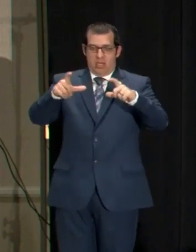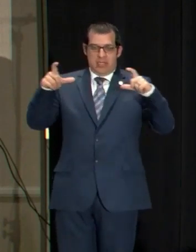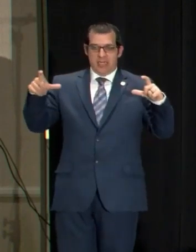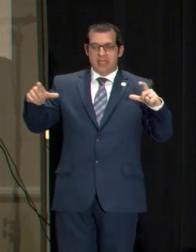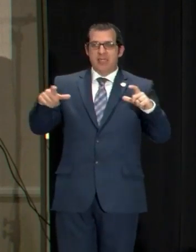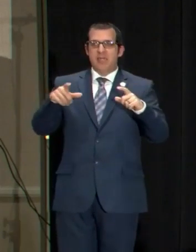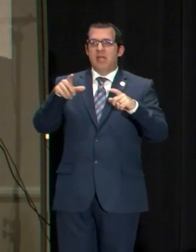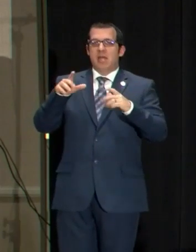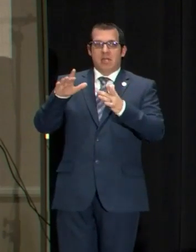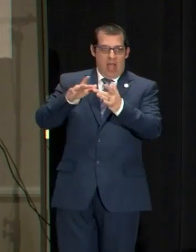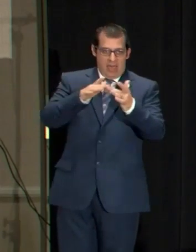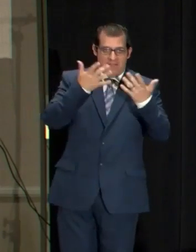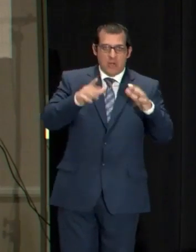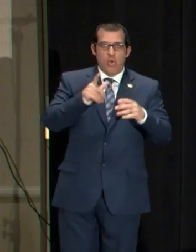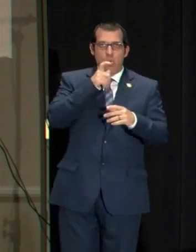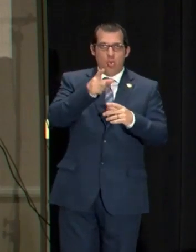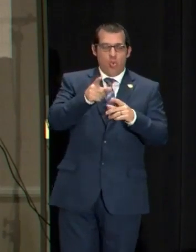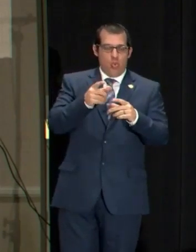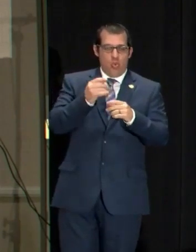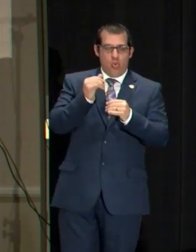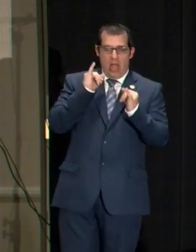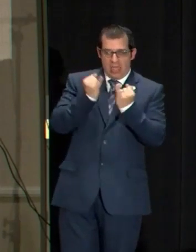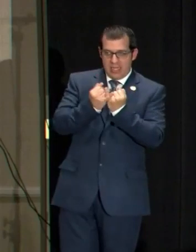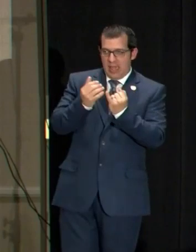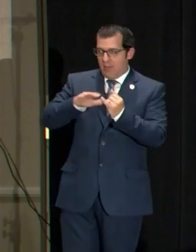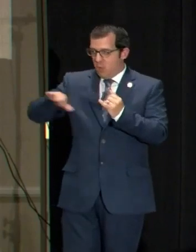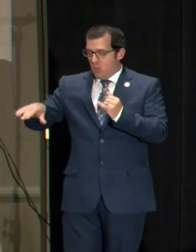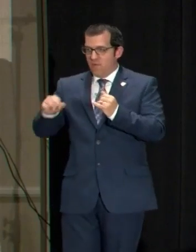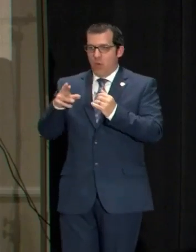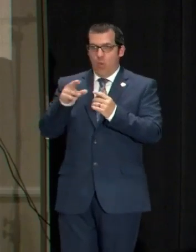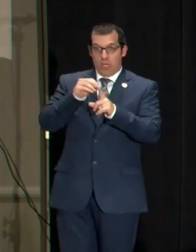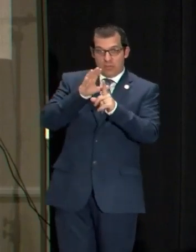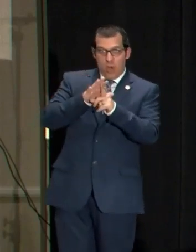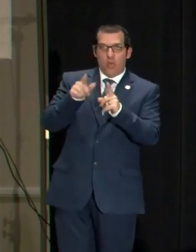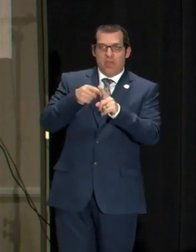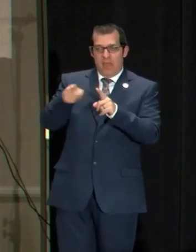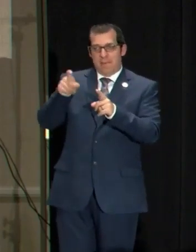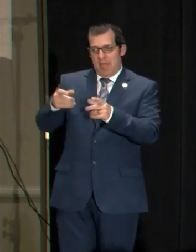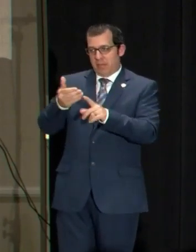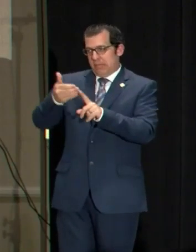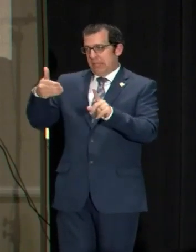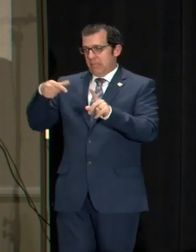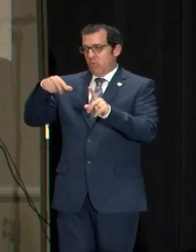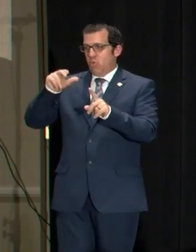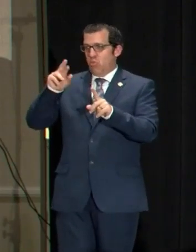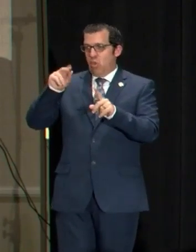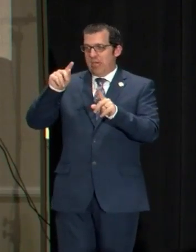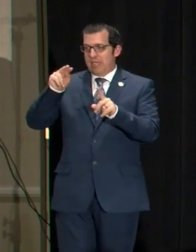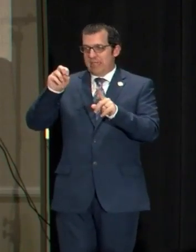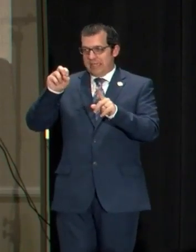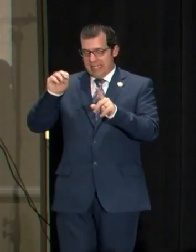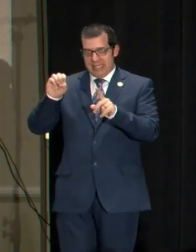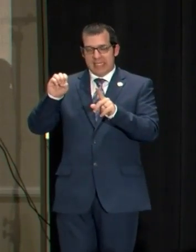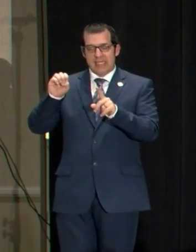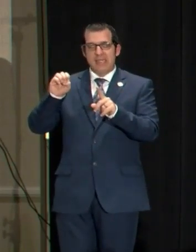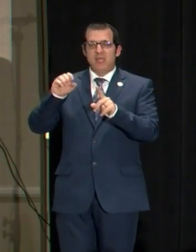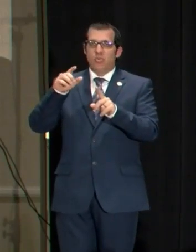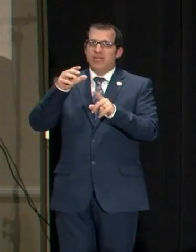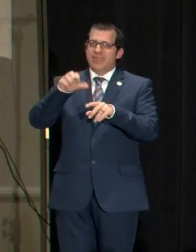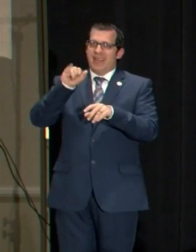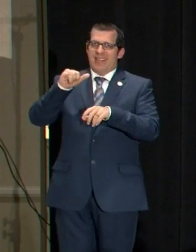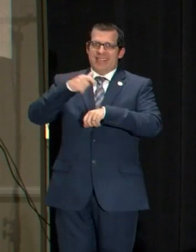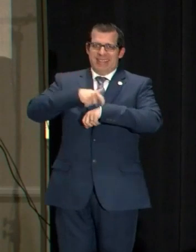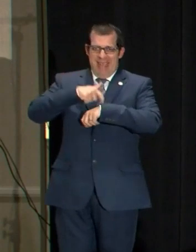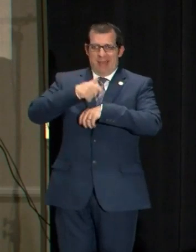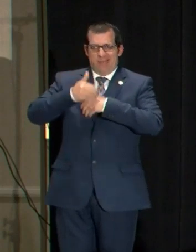either isolated or, if they've been exposed, quarantined. So it's a process that can take some time, and there'll be plenty of